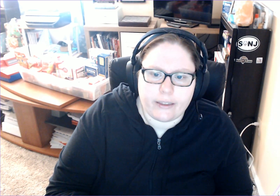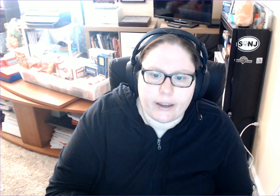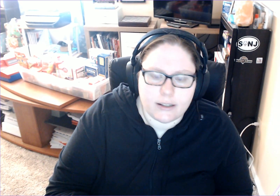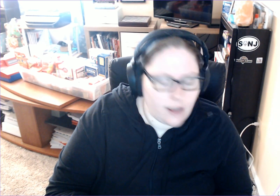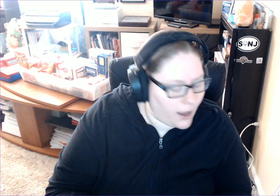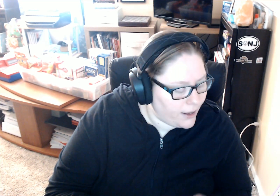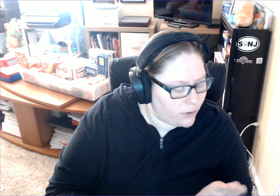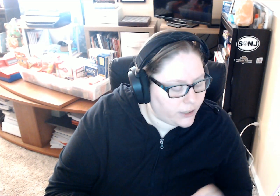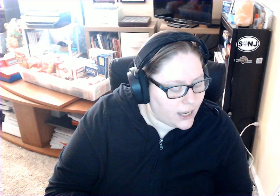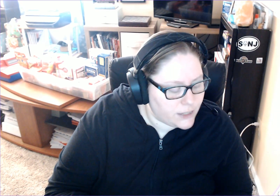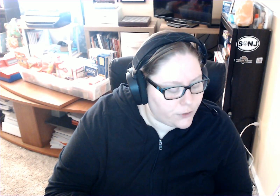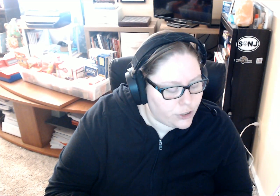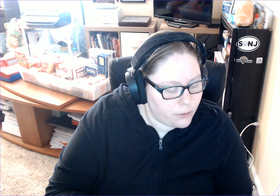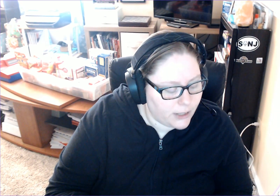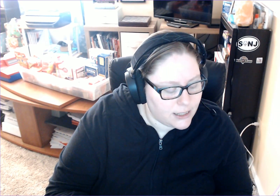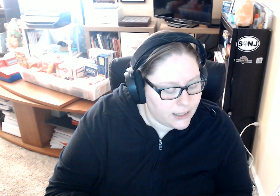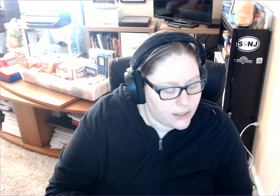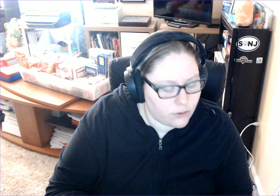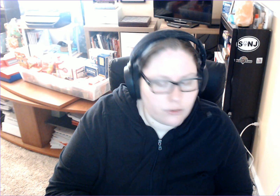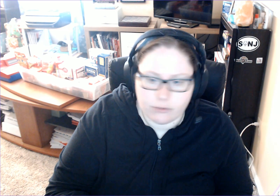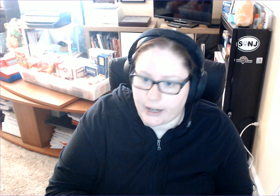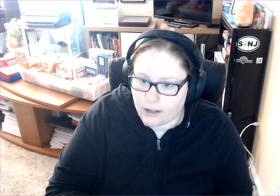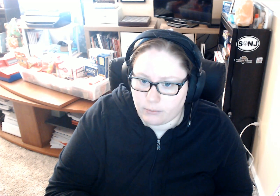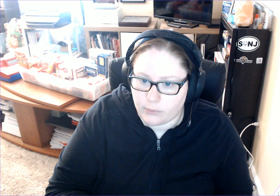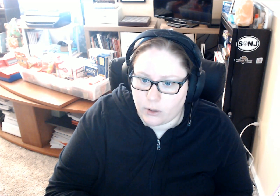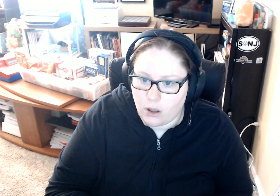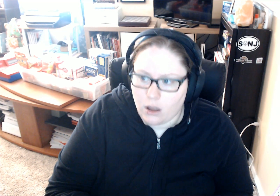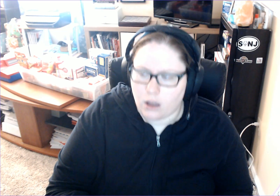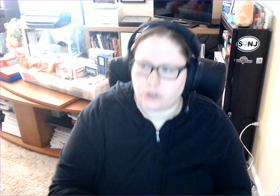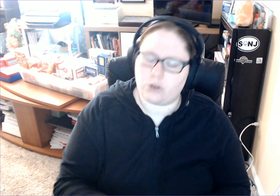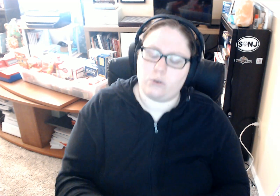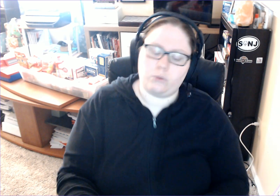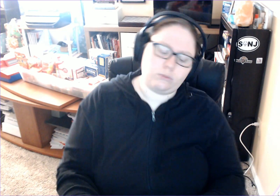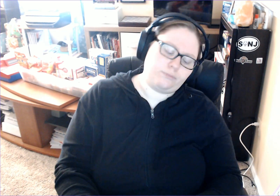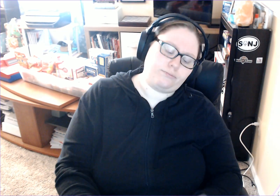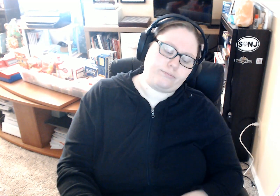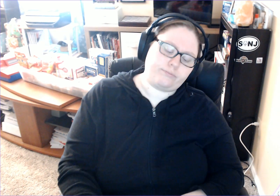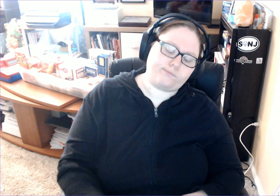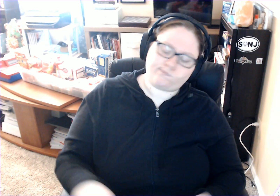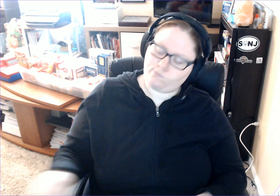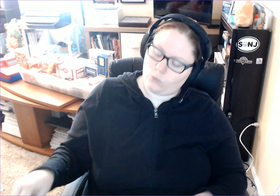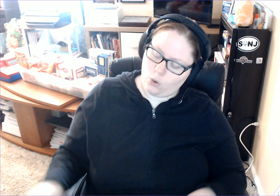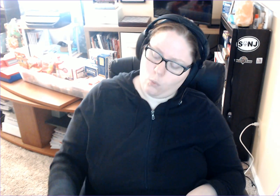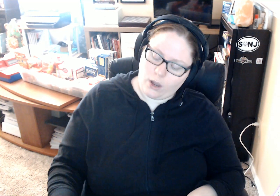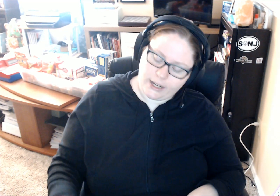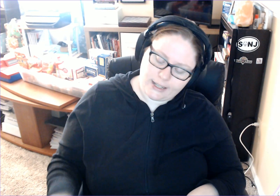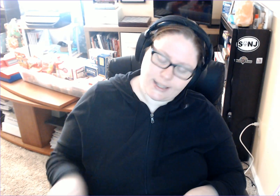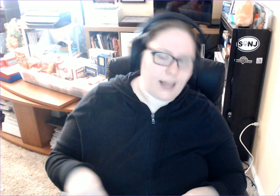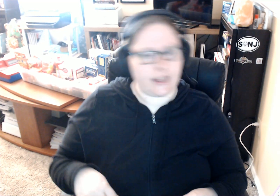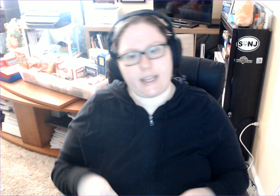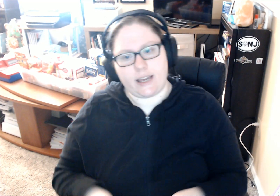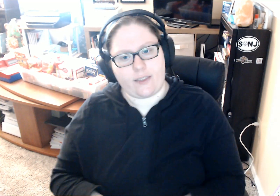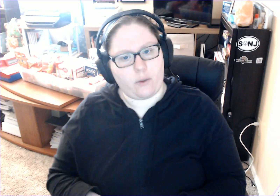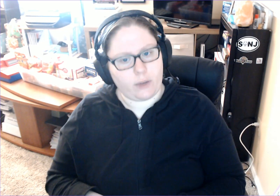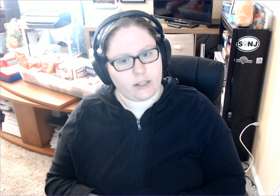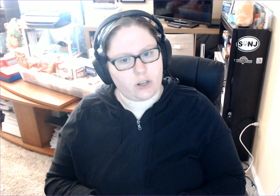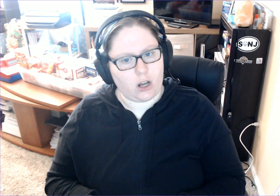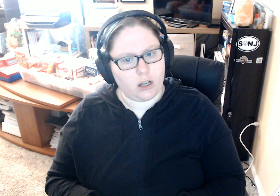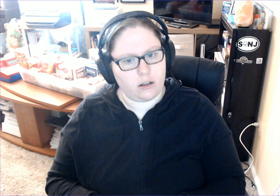It only asks for 2, but let's list 3. So what is that thing that we talk